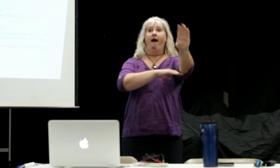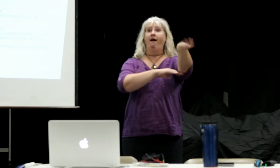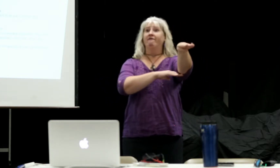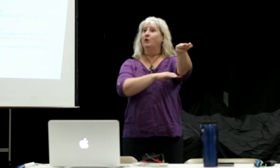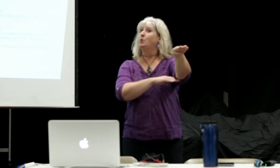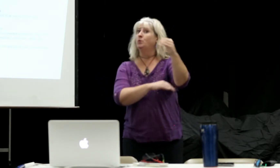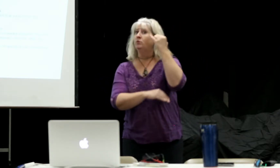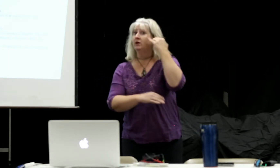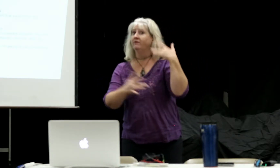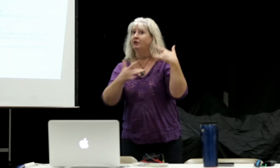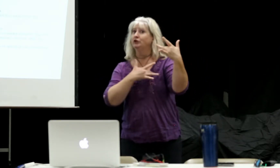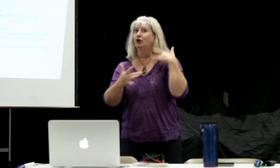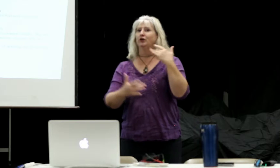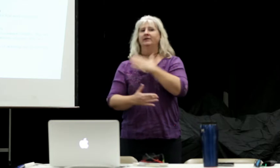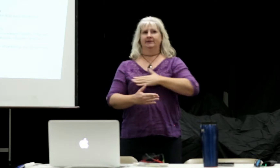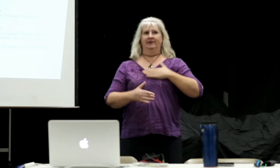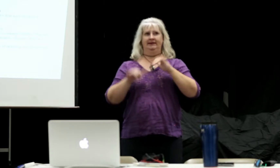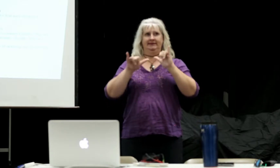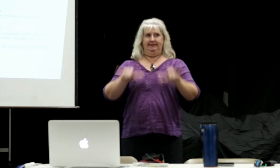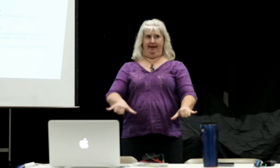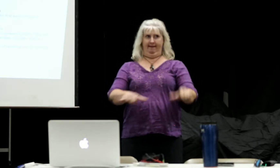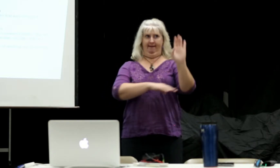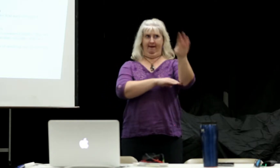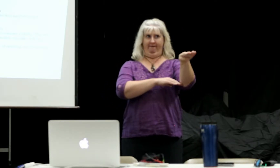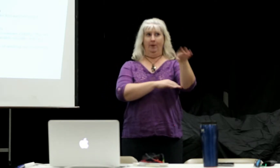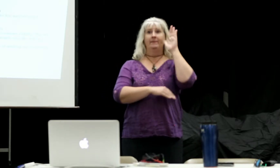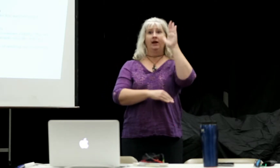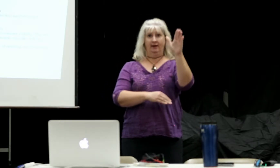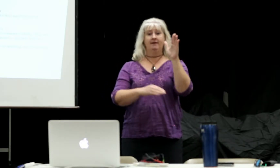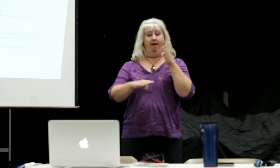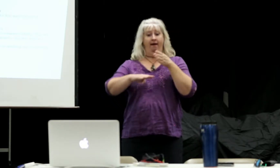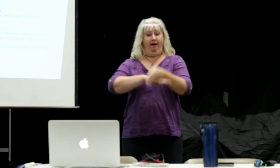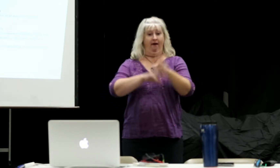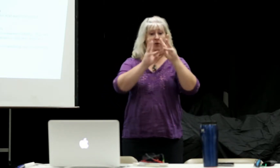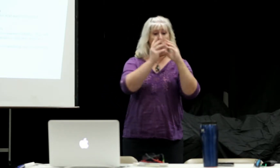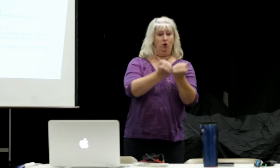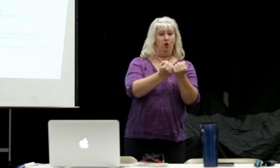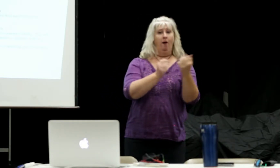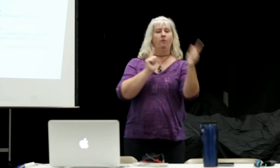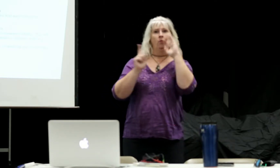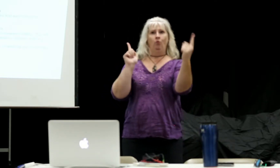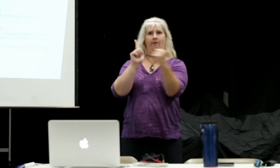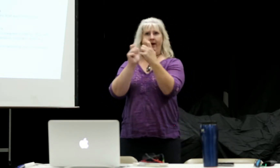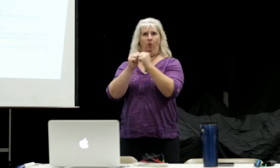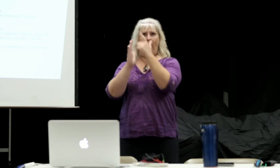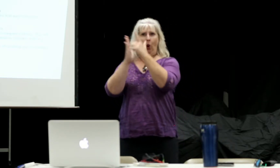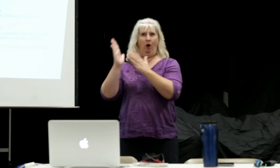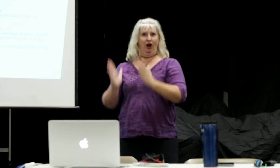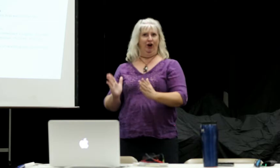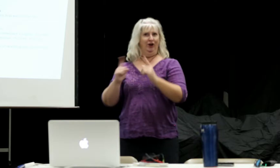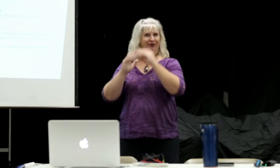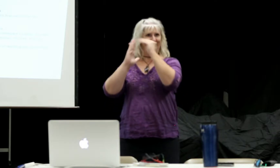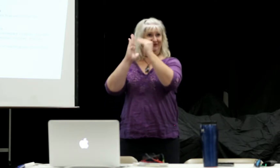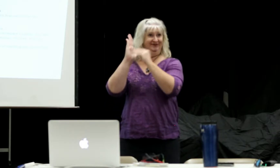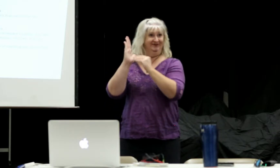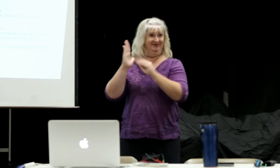name. But this afternoon, if you have any concerns, please stay for the workshop. And after the workshop, you can meet with the